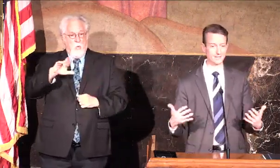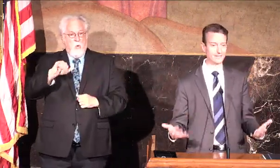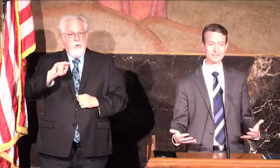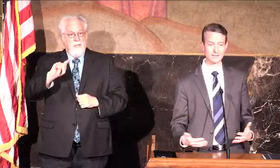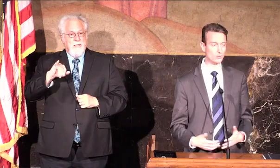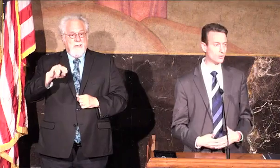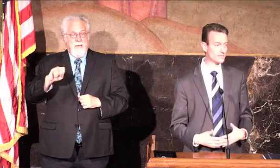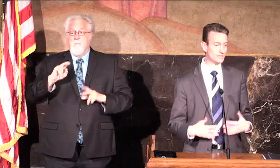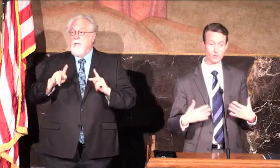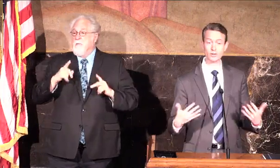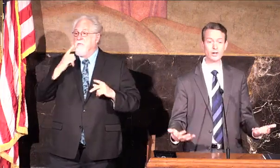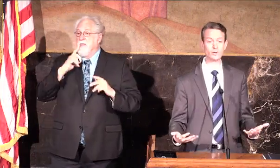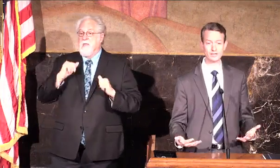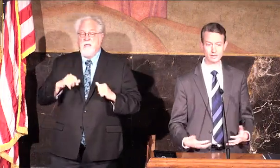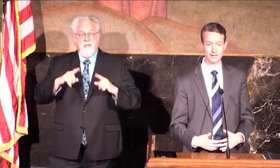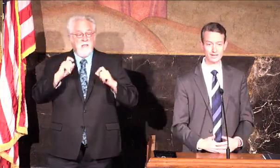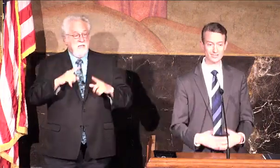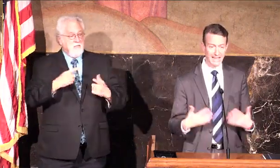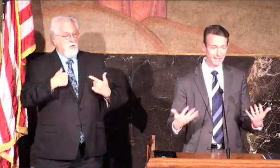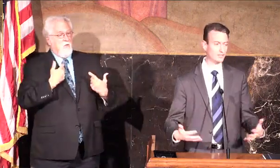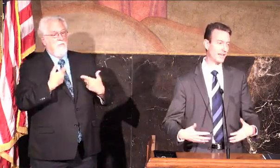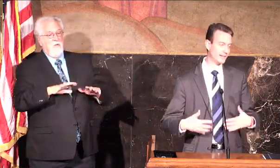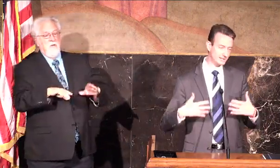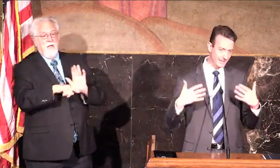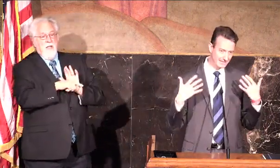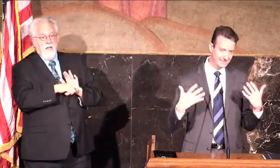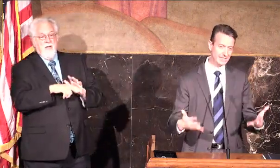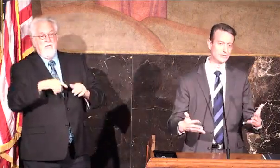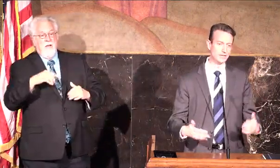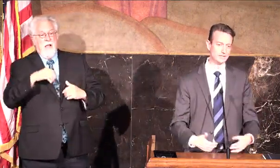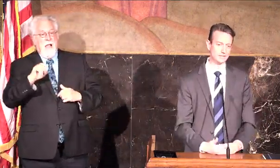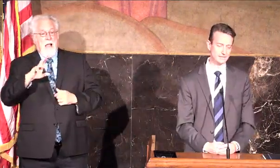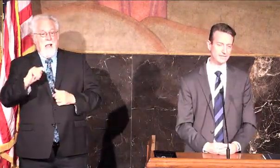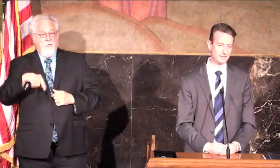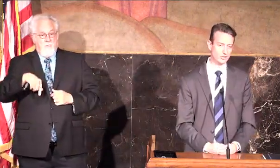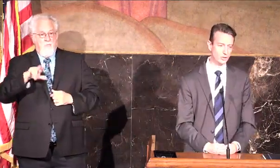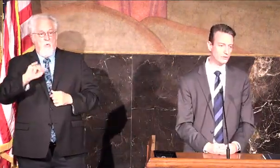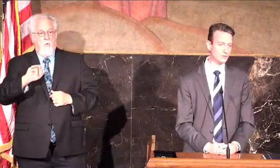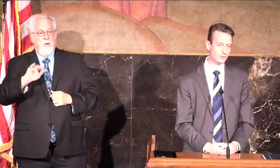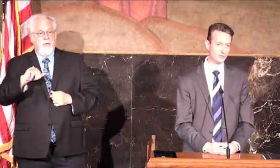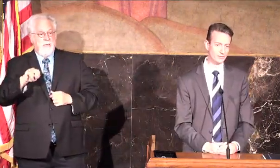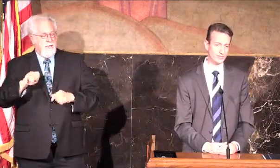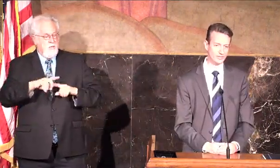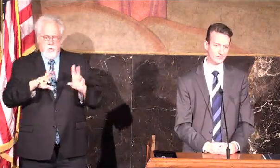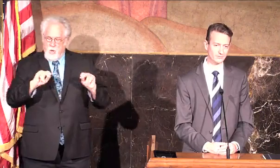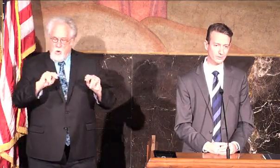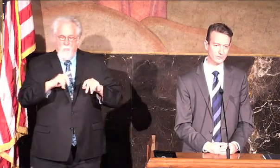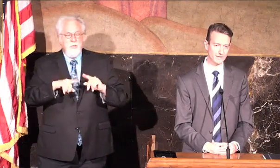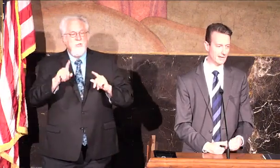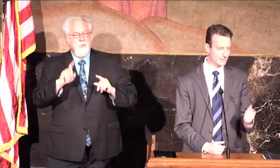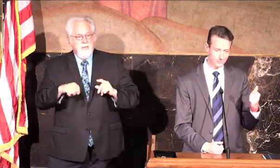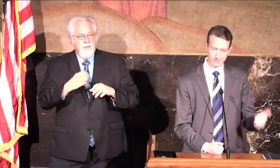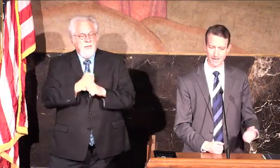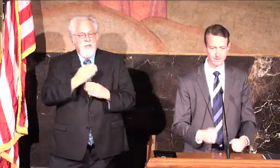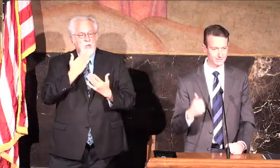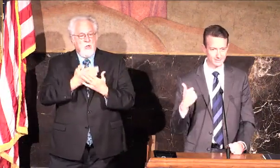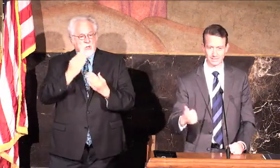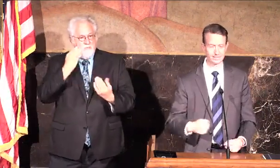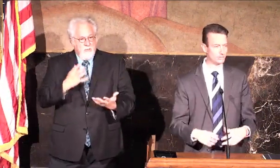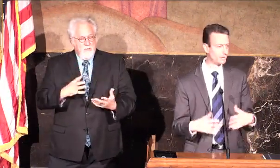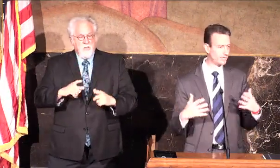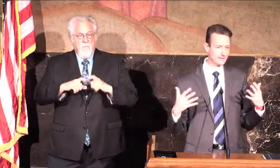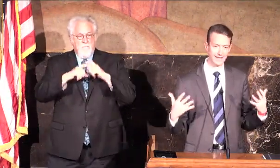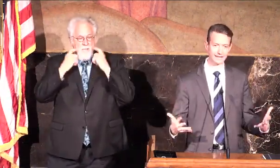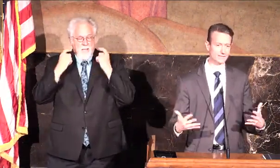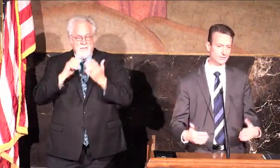thinking they can test out of quarantine. The only way we can challenge that is by continuing to get good, useful information out to folks. People need masks,